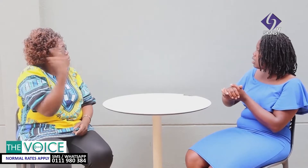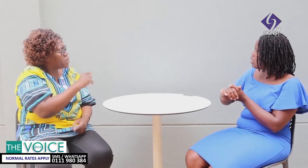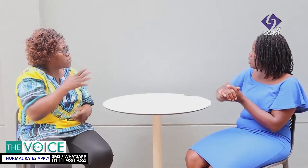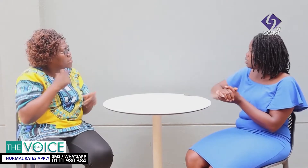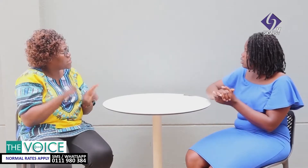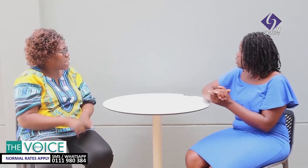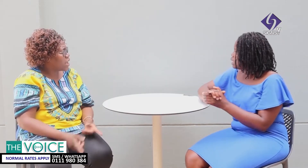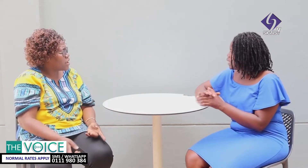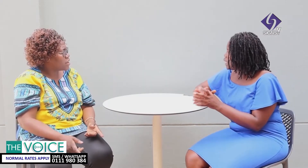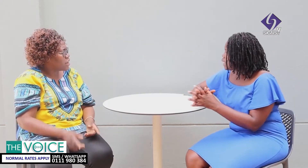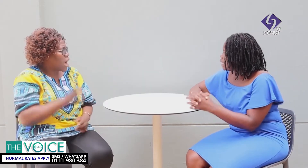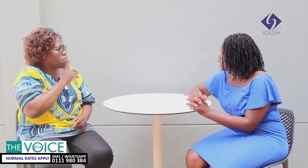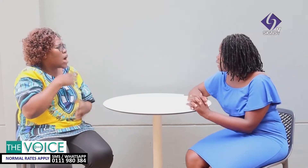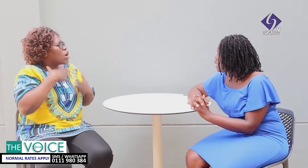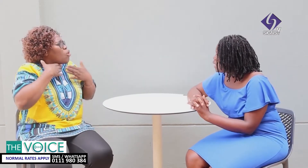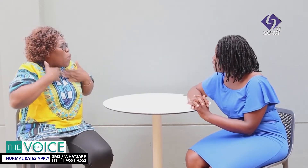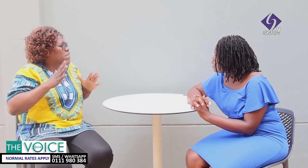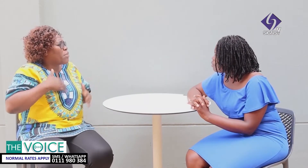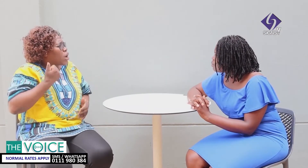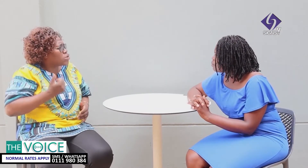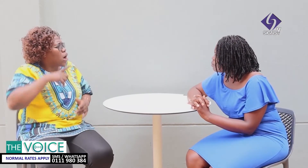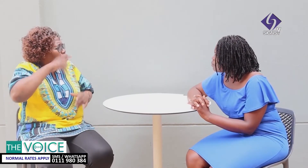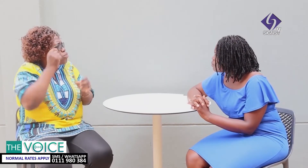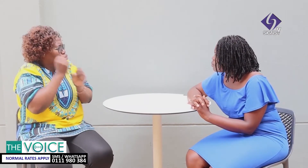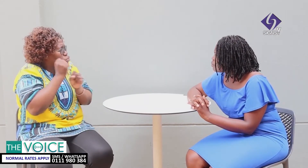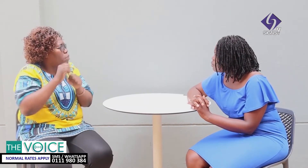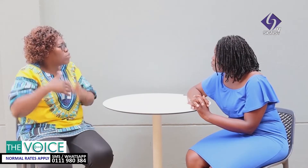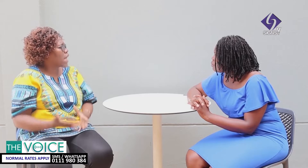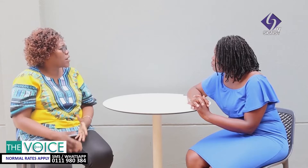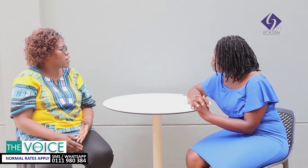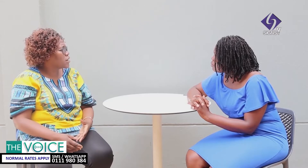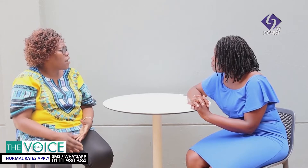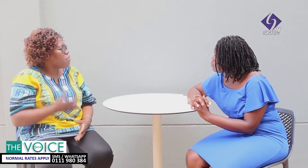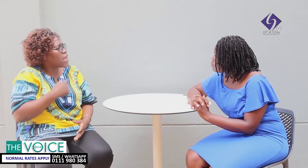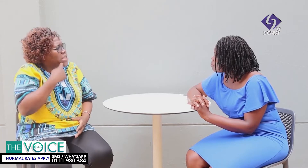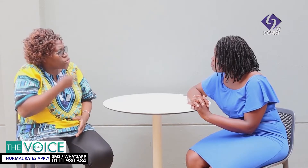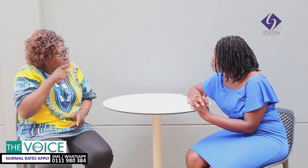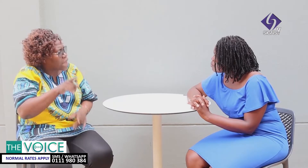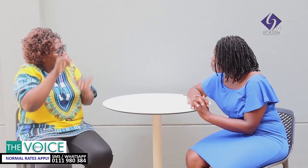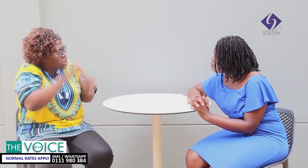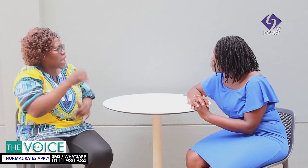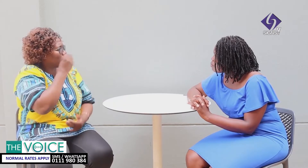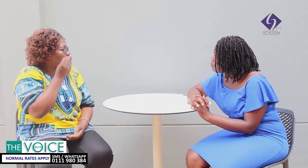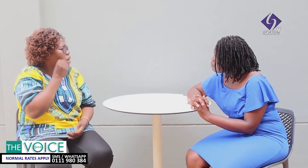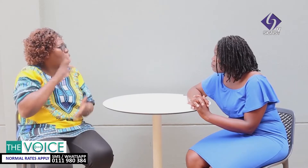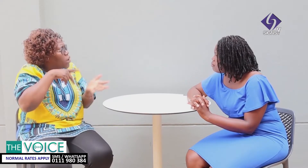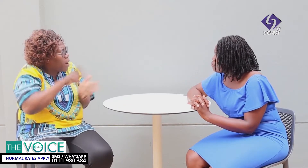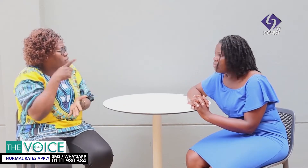me. At this time, I'd really felt tired of always running from home just to get a job. So I just